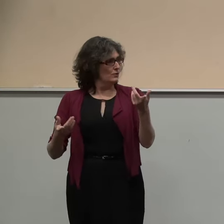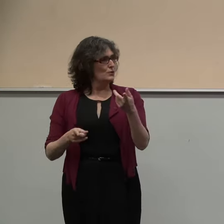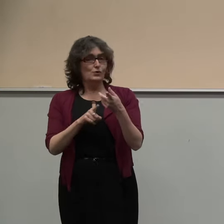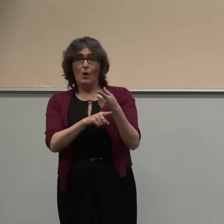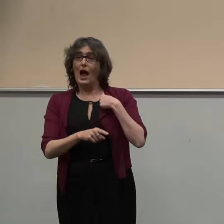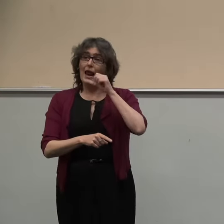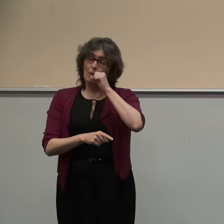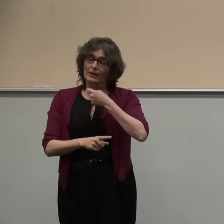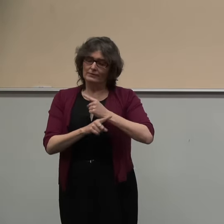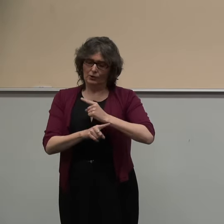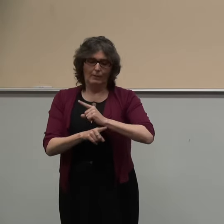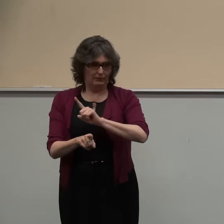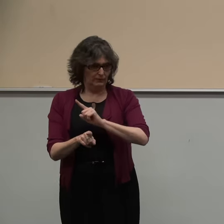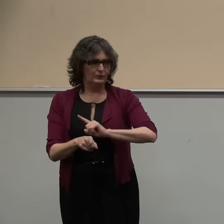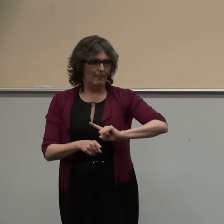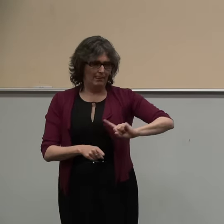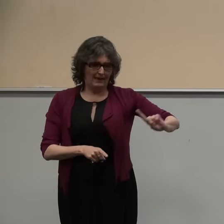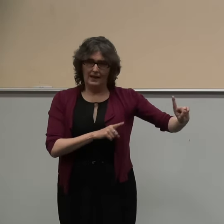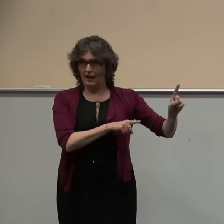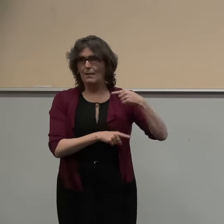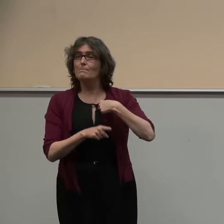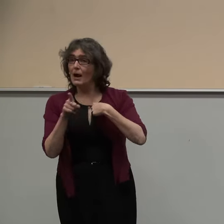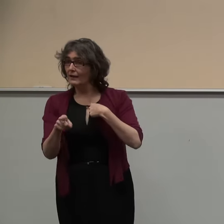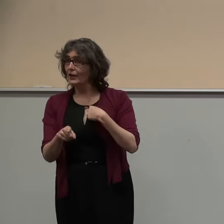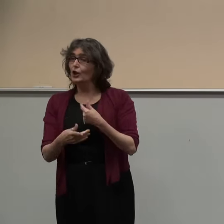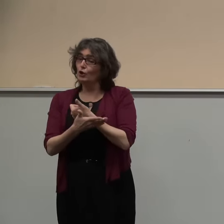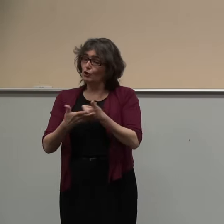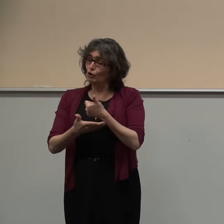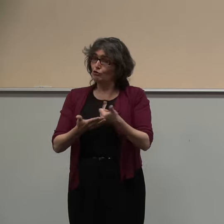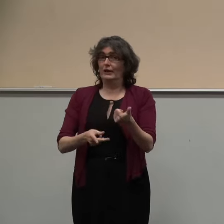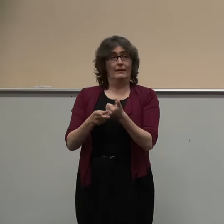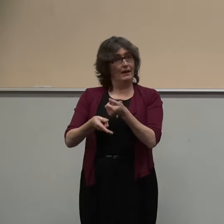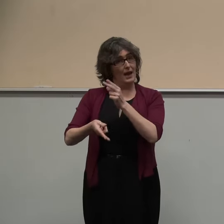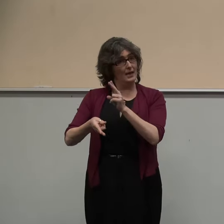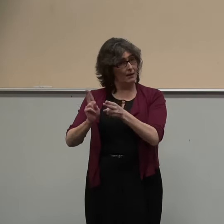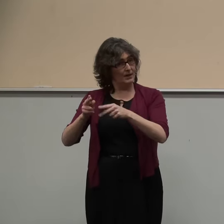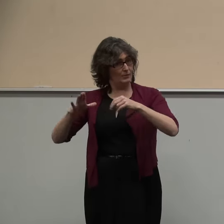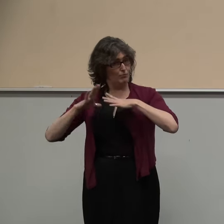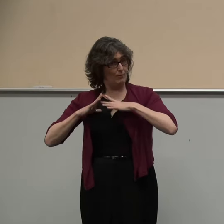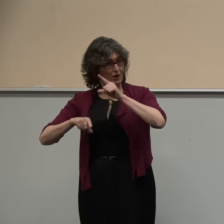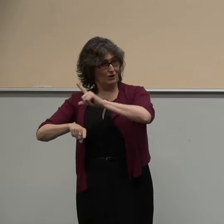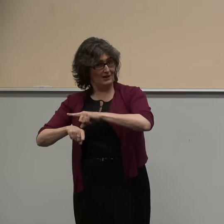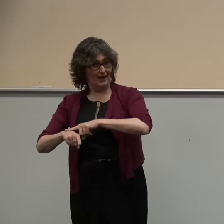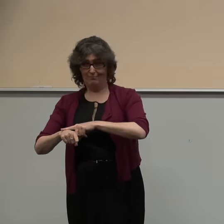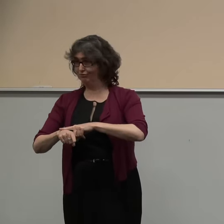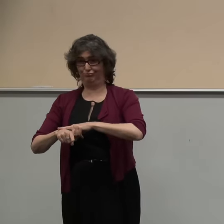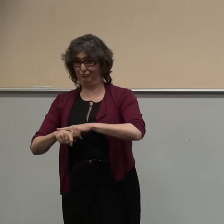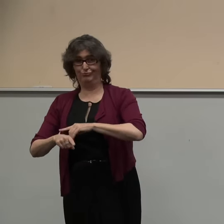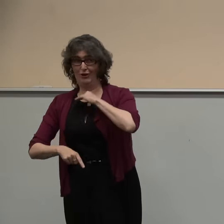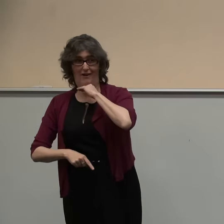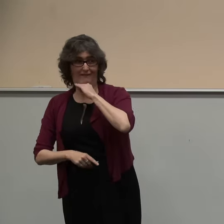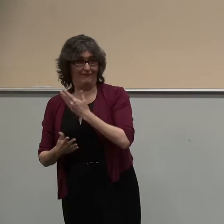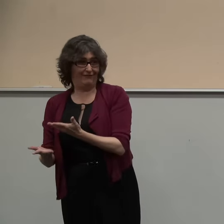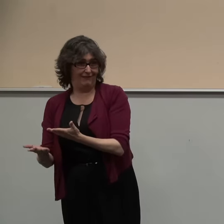in a little while, preparation time that interpreters have is very, very limited. So you have all those